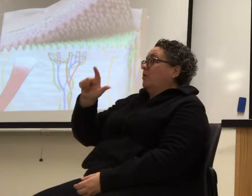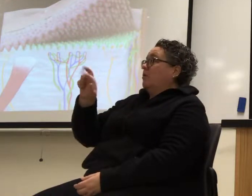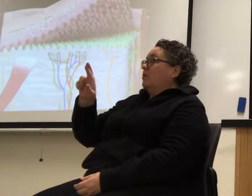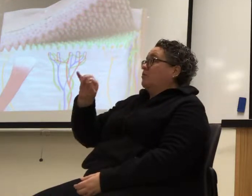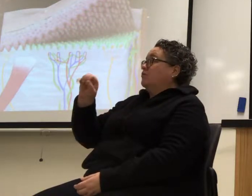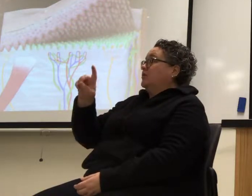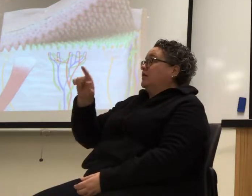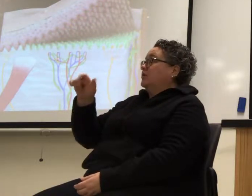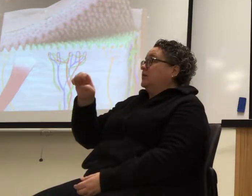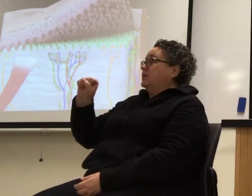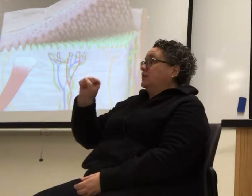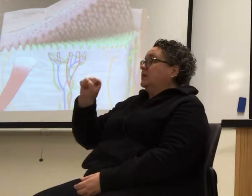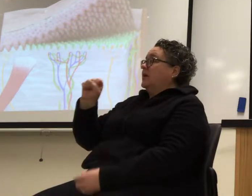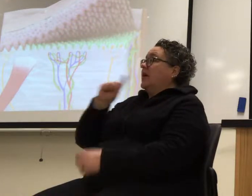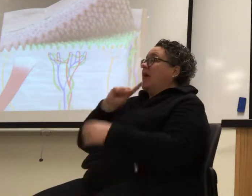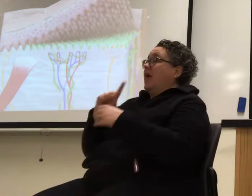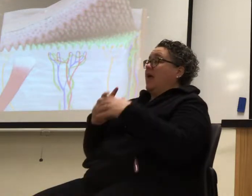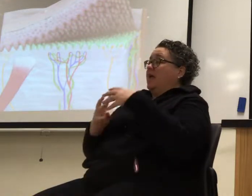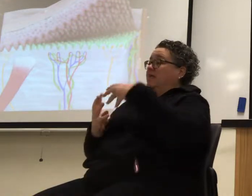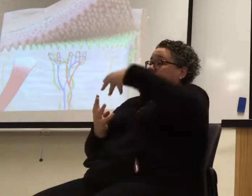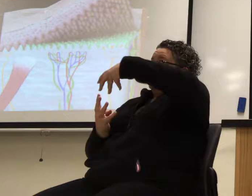called dermal papillae.